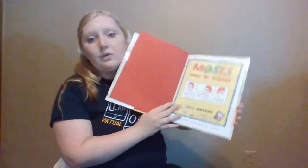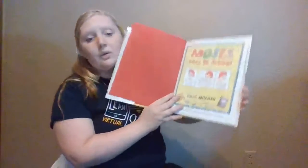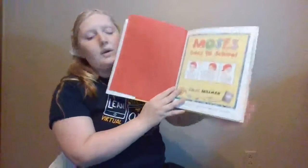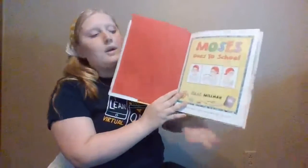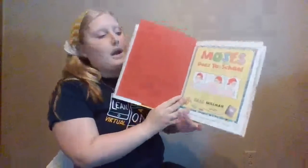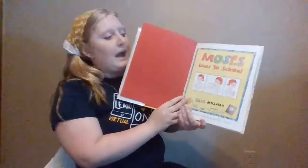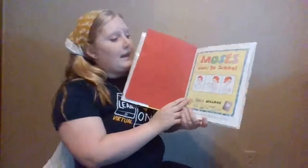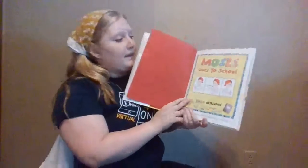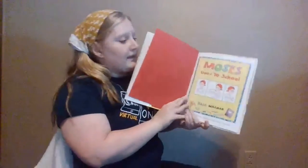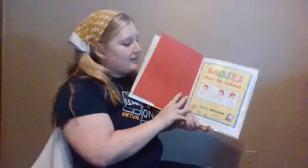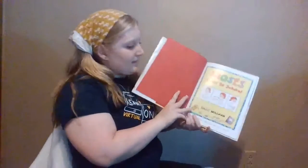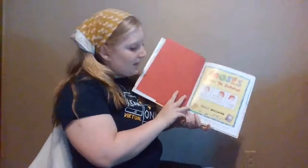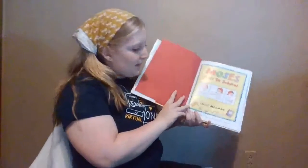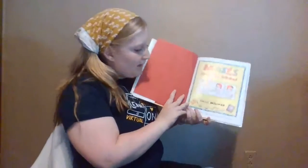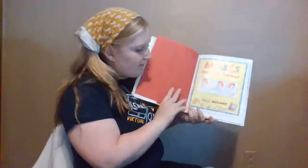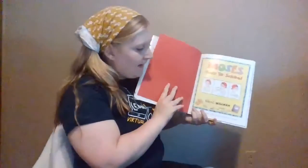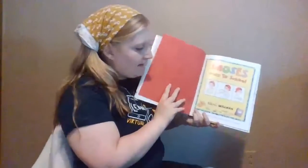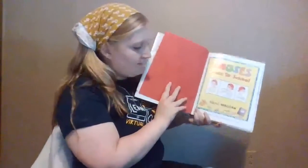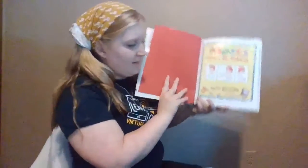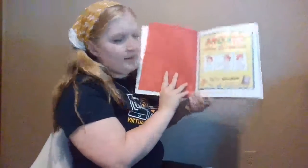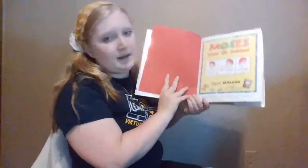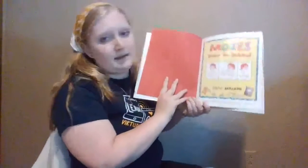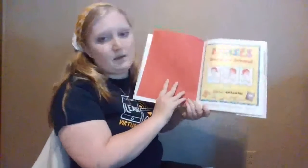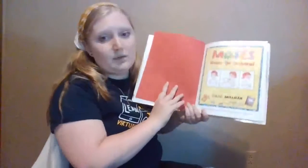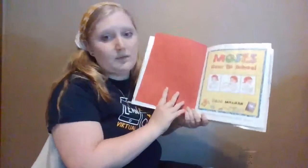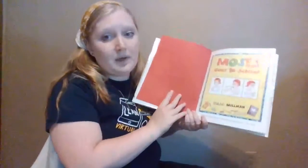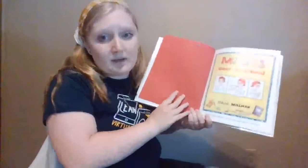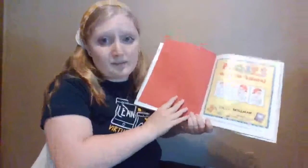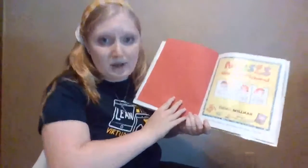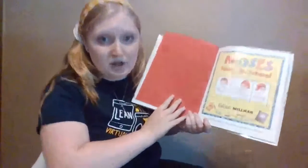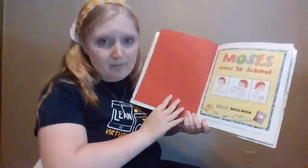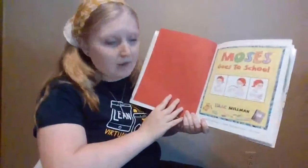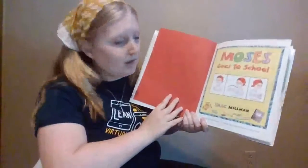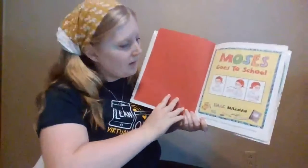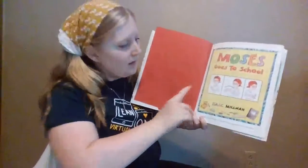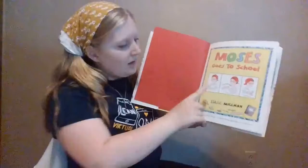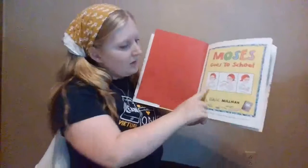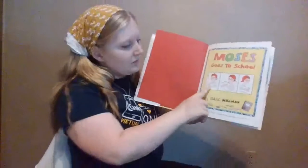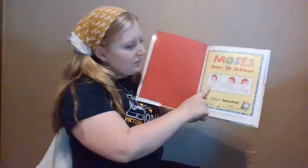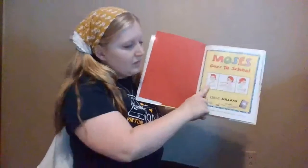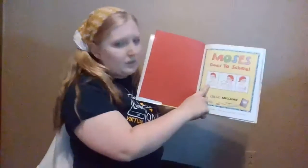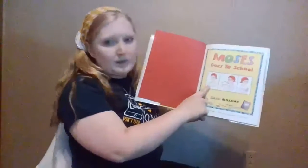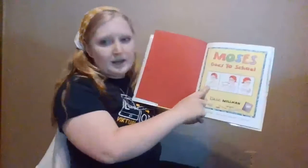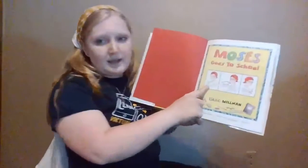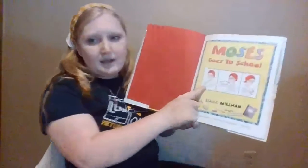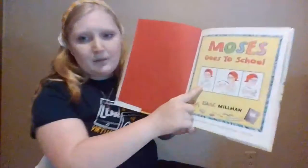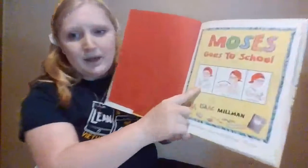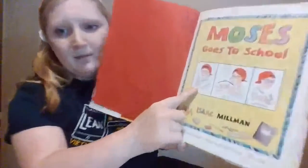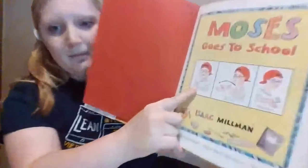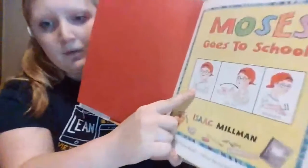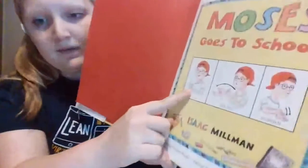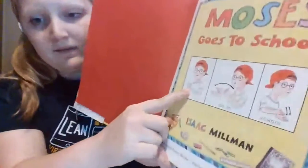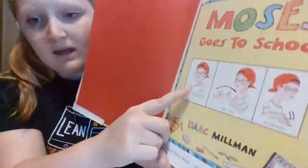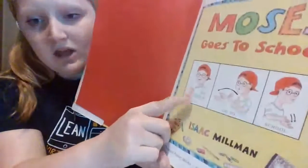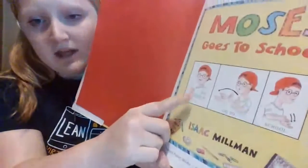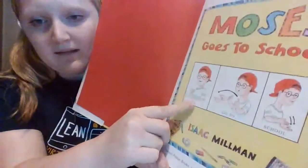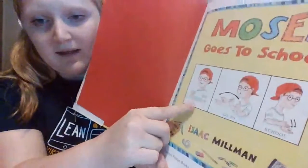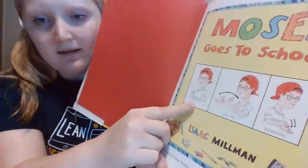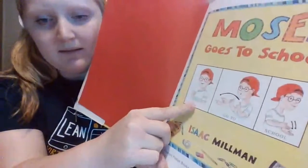Oh, and this sign has ASL in it, so it's a very special book. So right here we have Moses teaching us how to